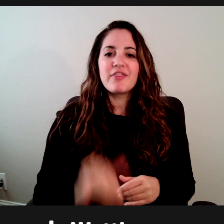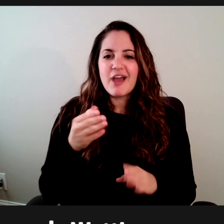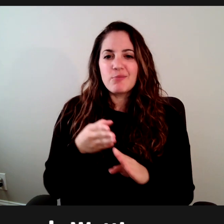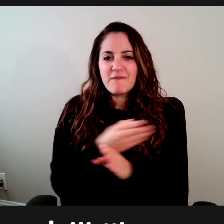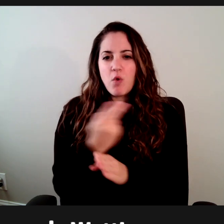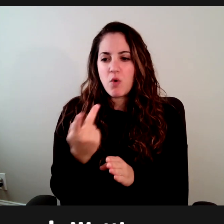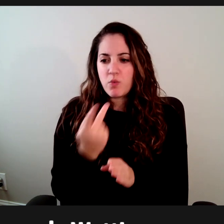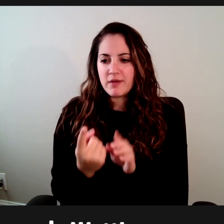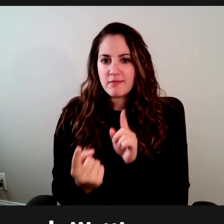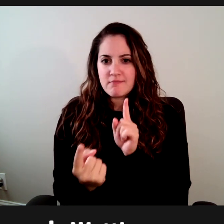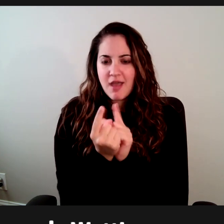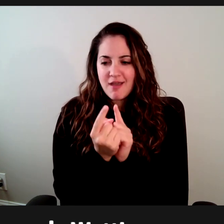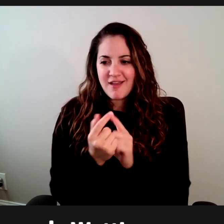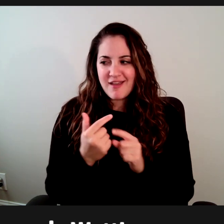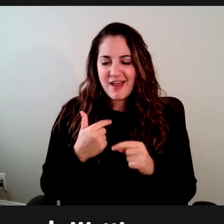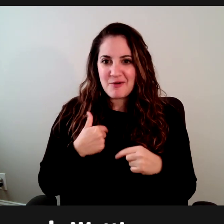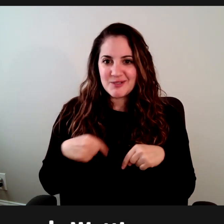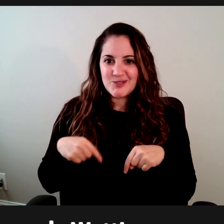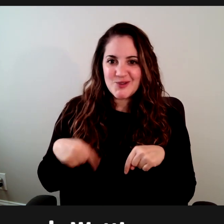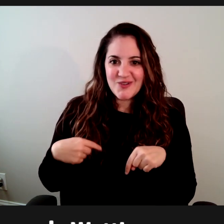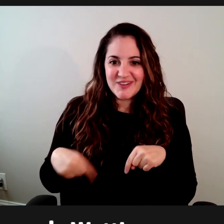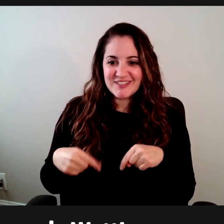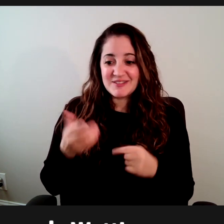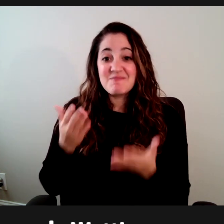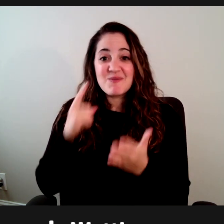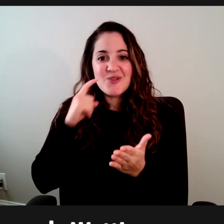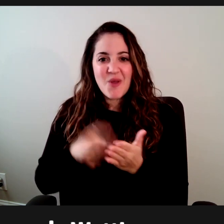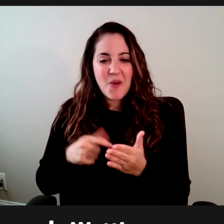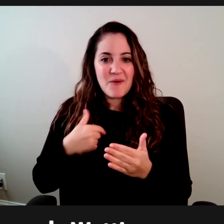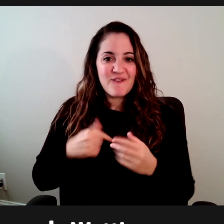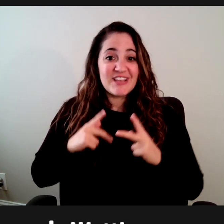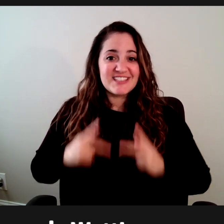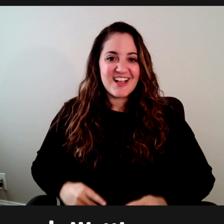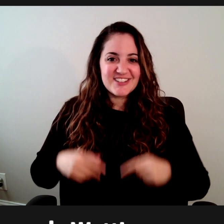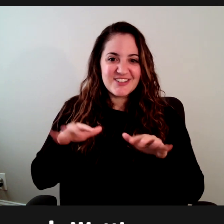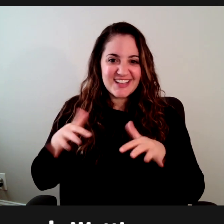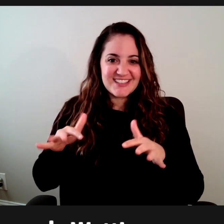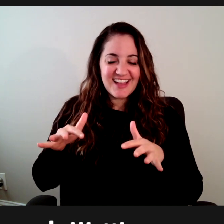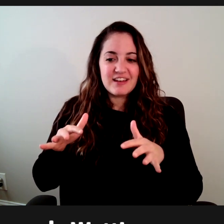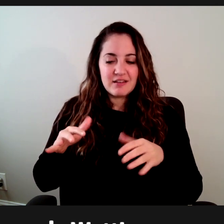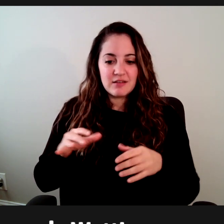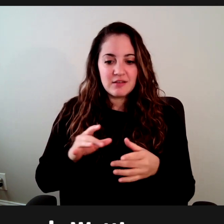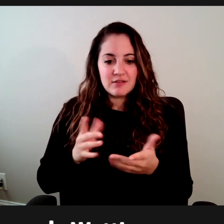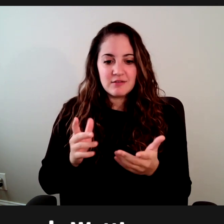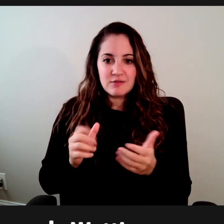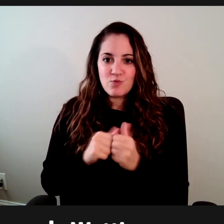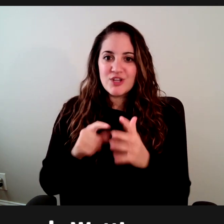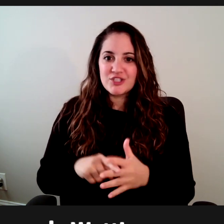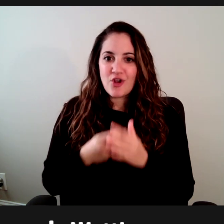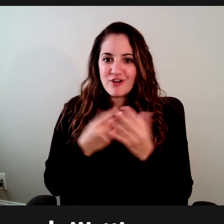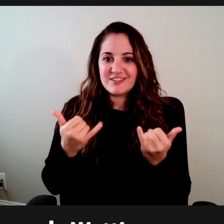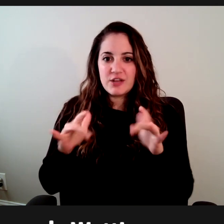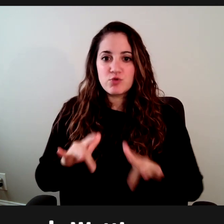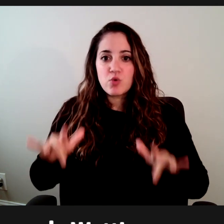Before we met, I was nervous. You could see a little physiological anxiety on my part about